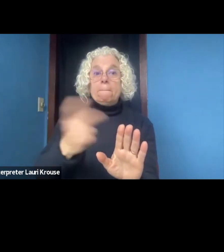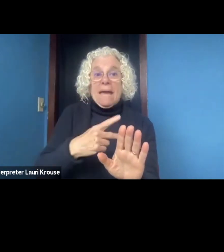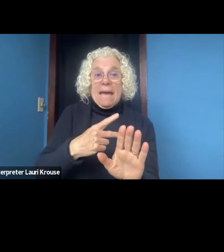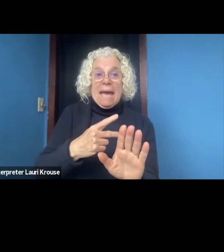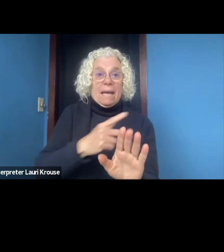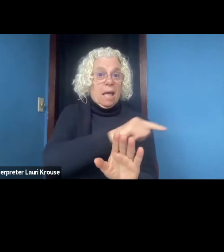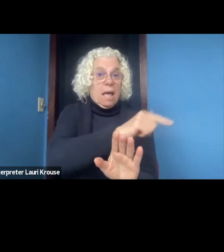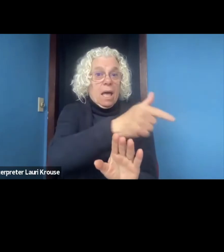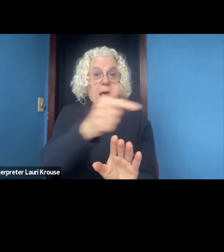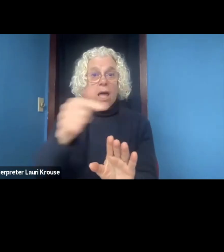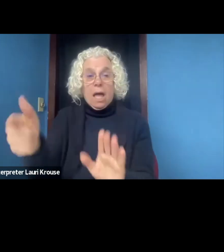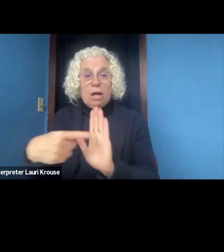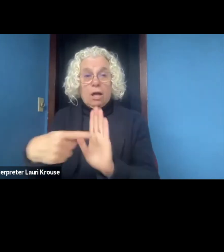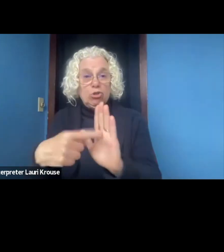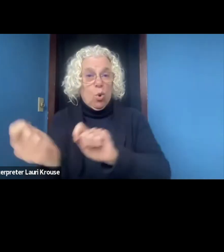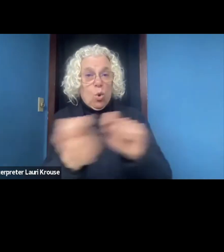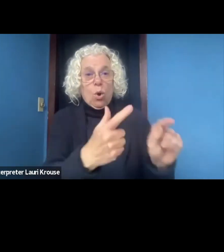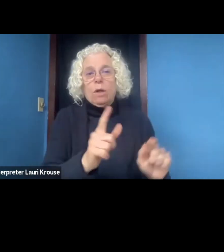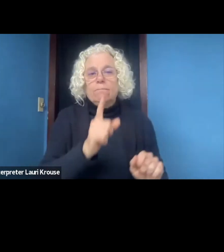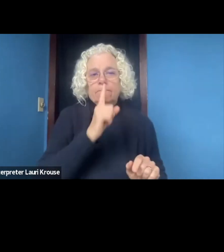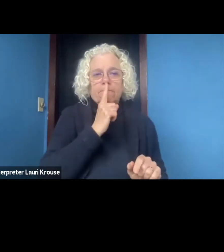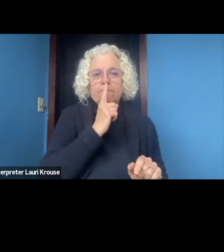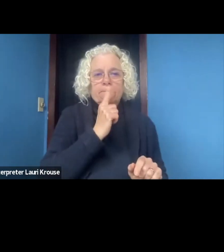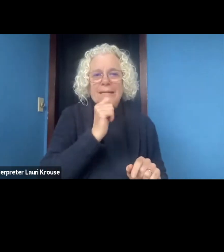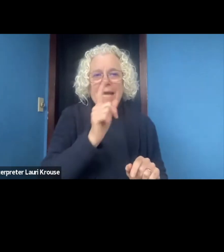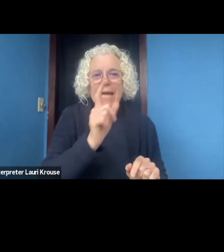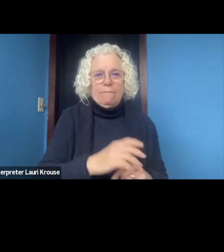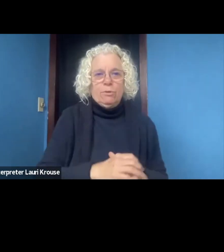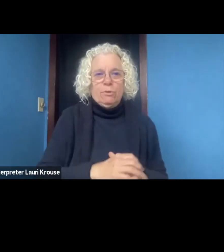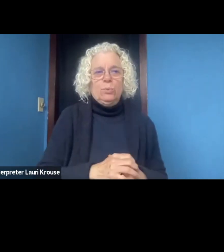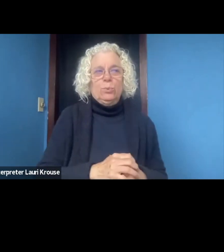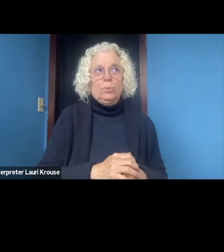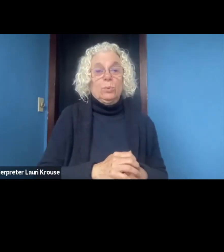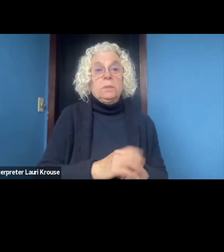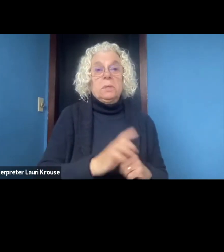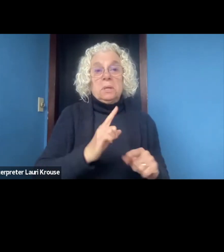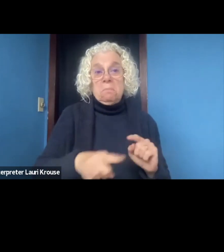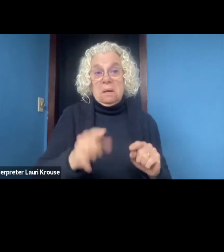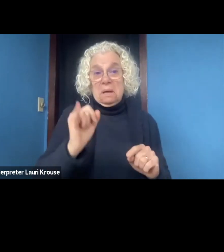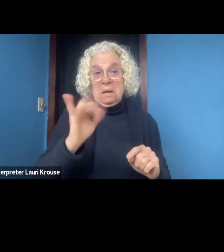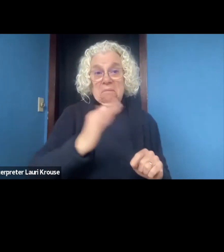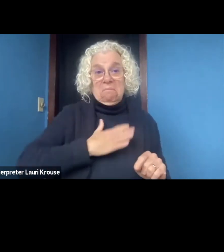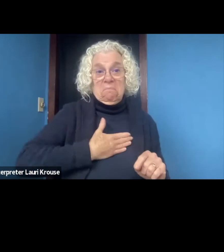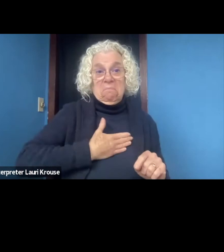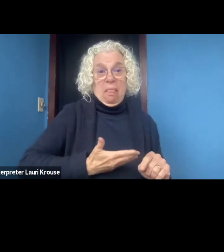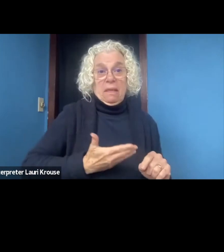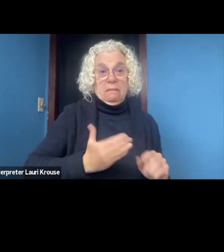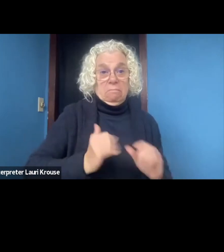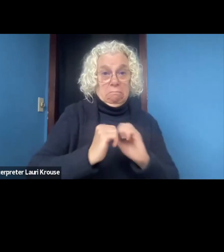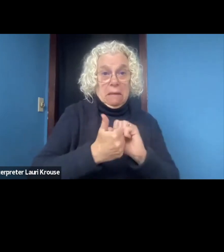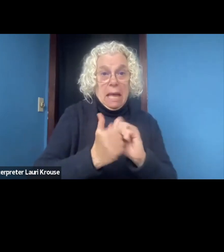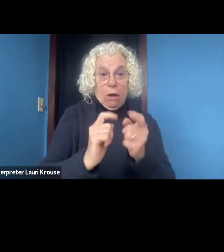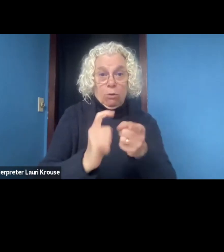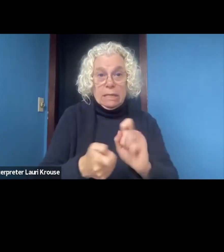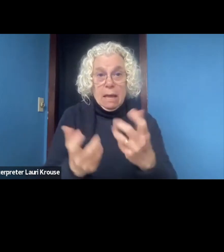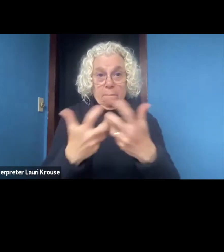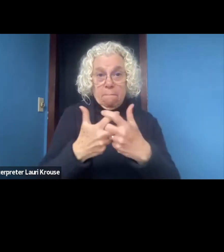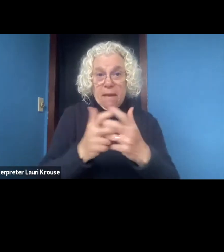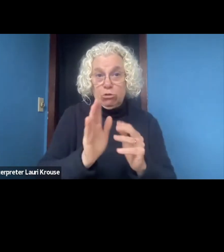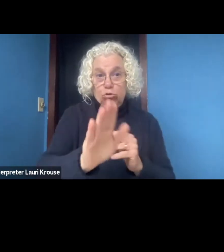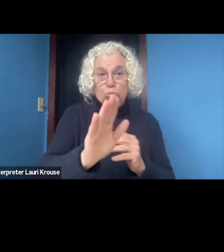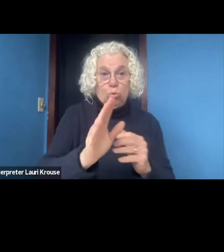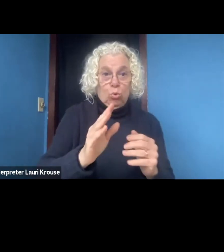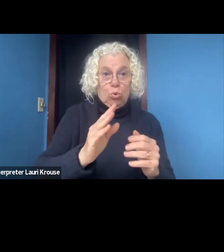to share, but we would love to hear at least what you came up with as far as adapting this activity to something you might do in your